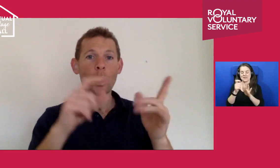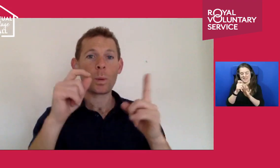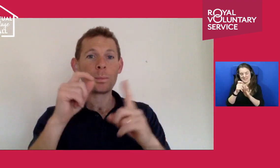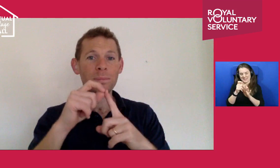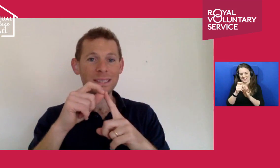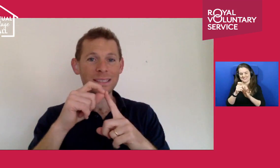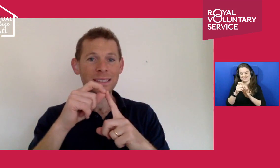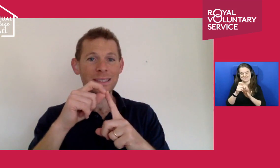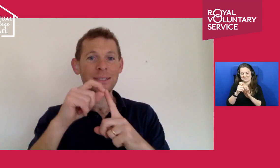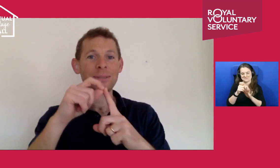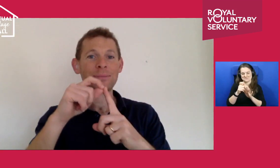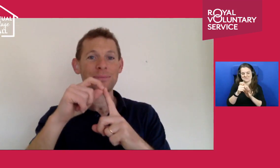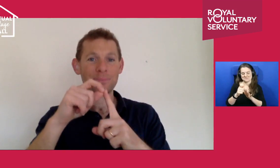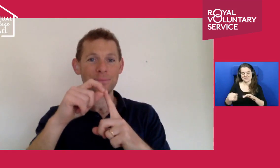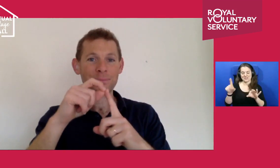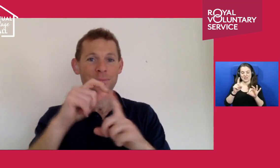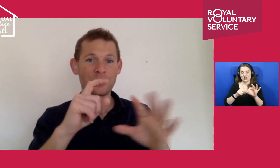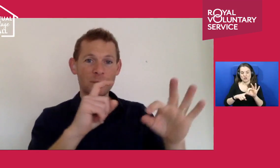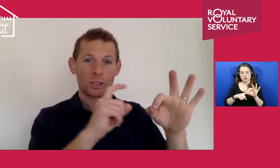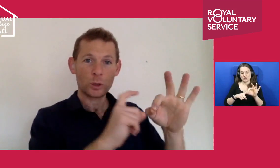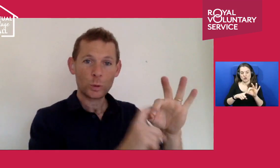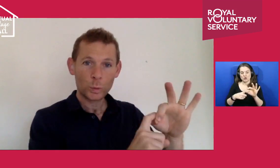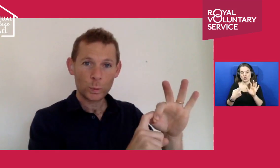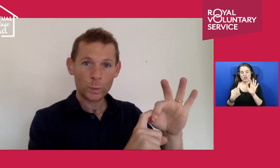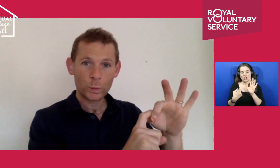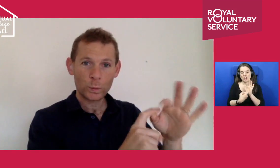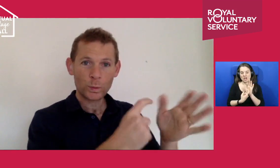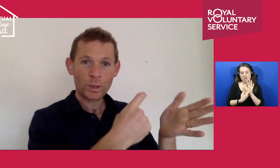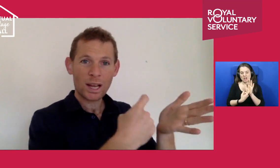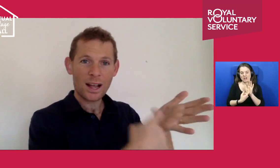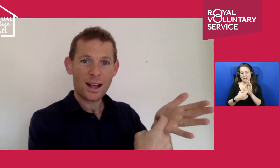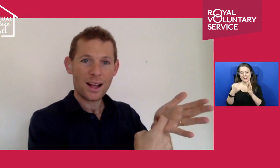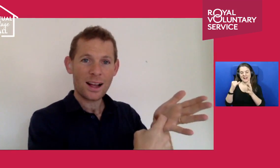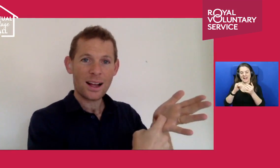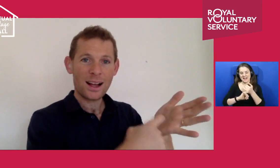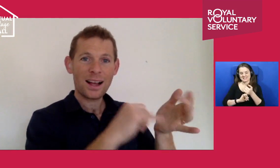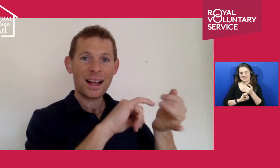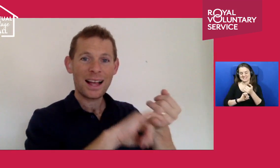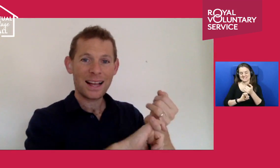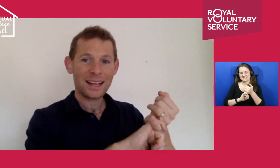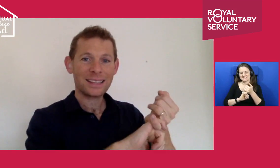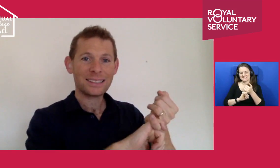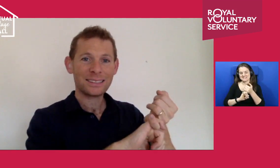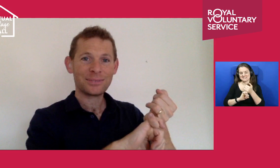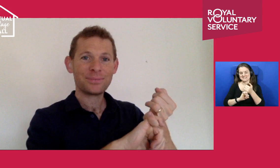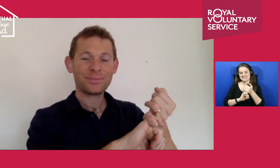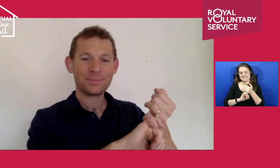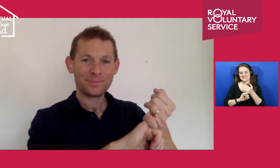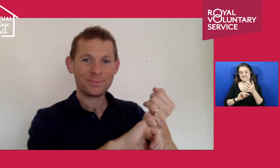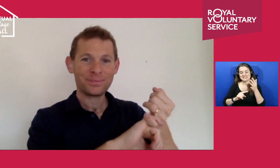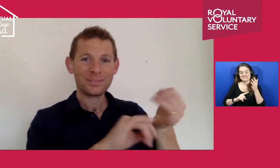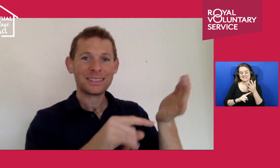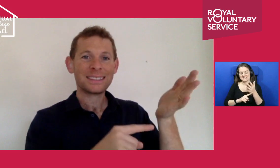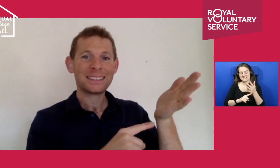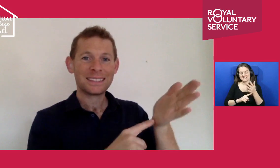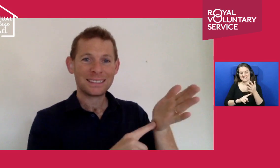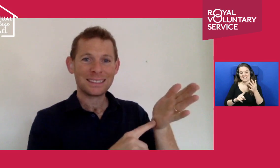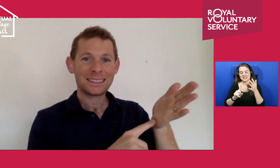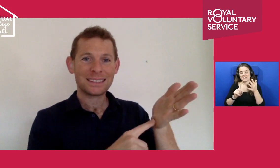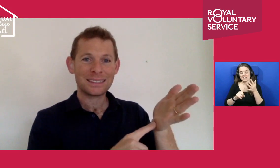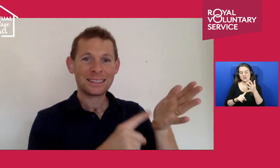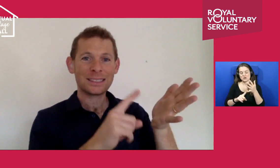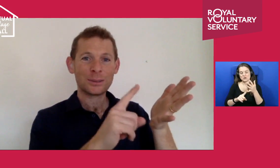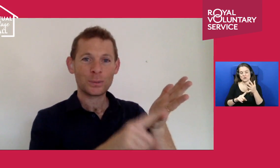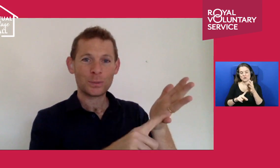P, Q, R, S, T,